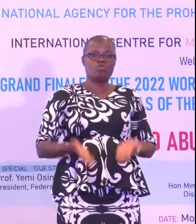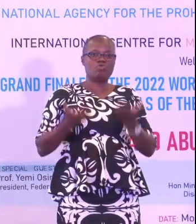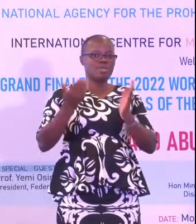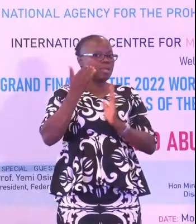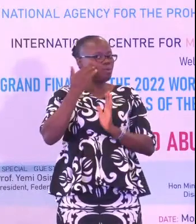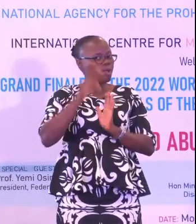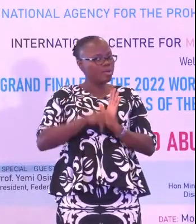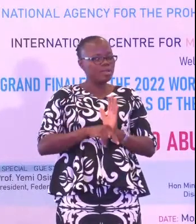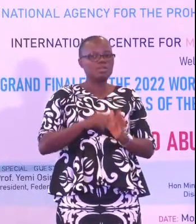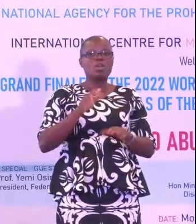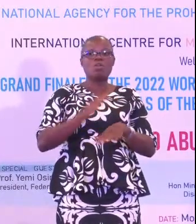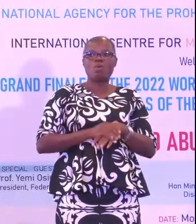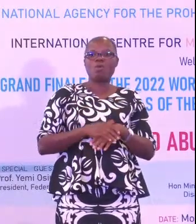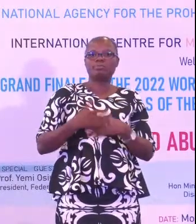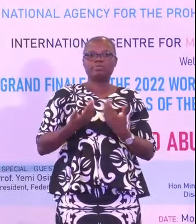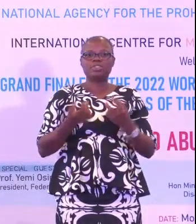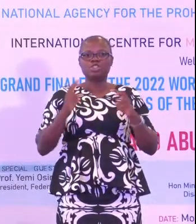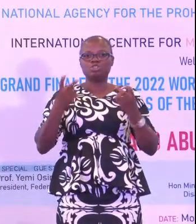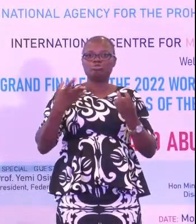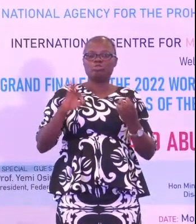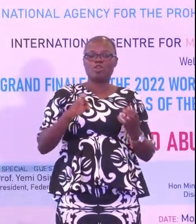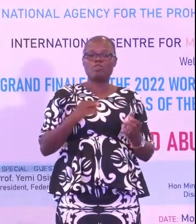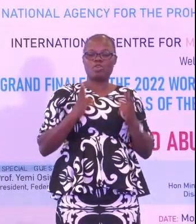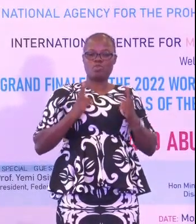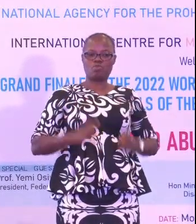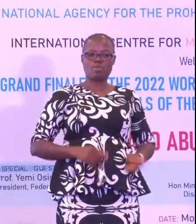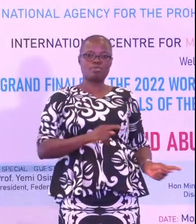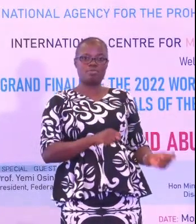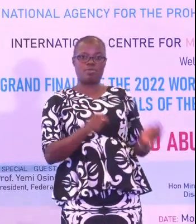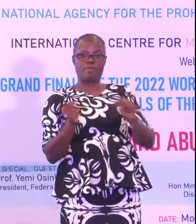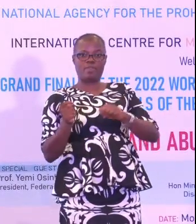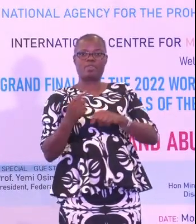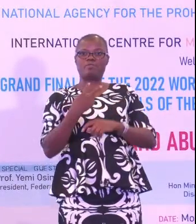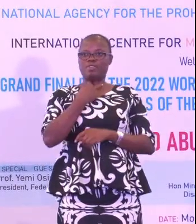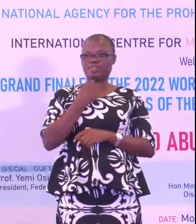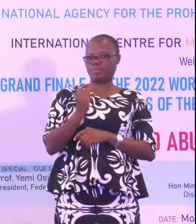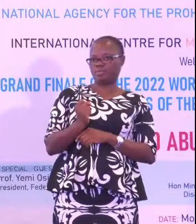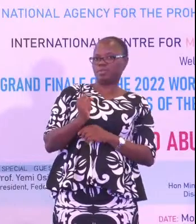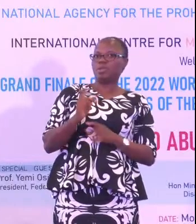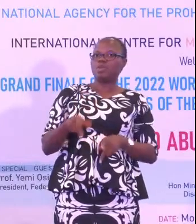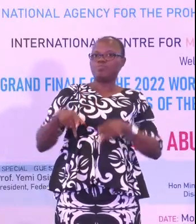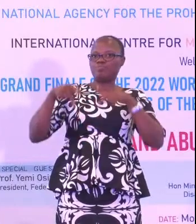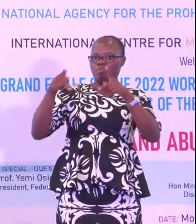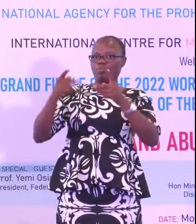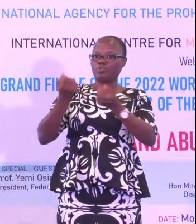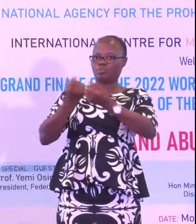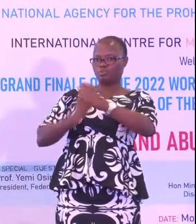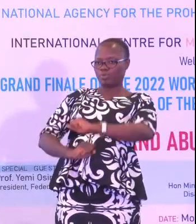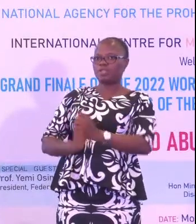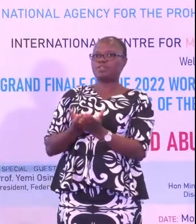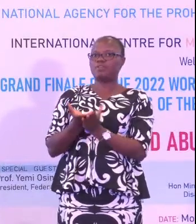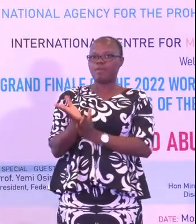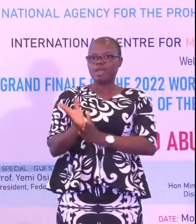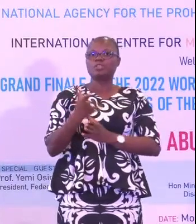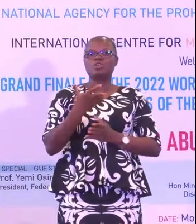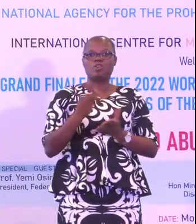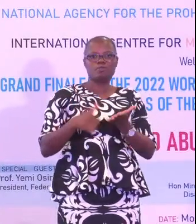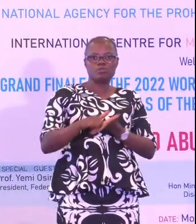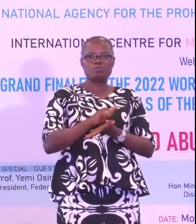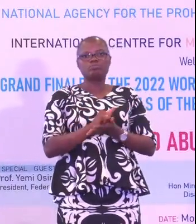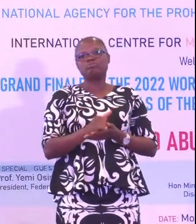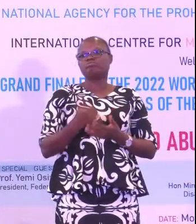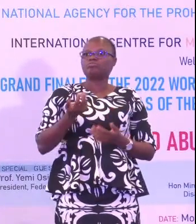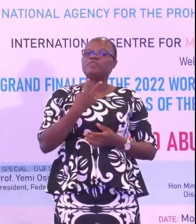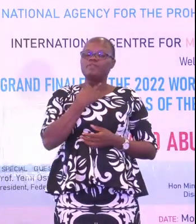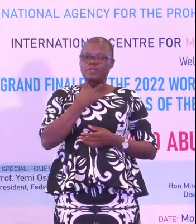the agony of human trafficking victims, promote and protect the rights of such victims,